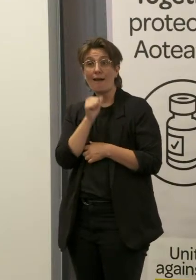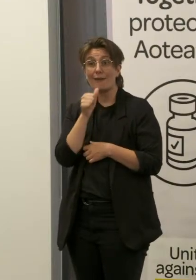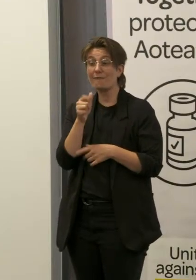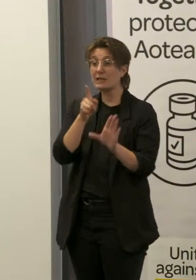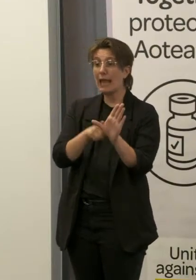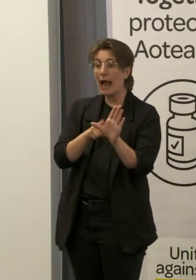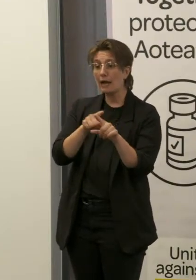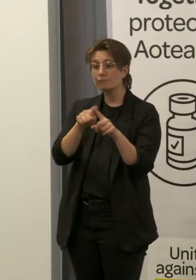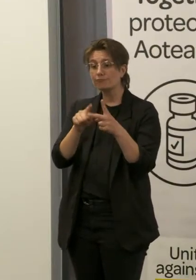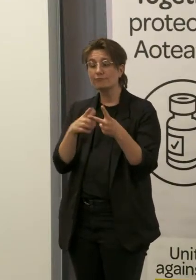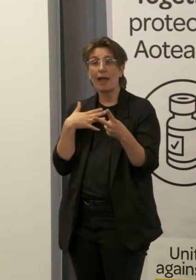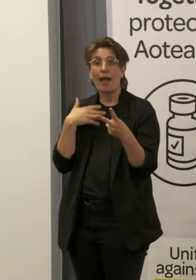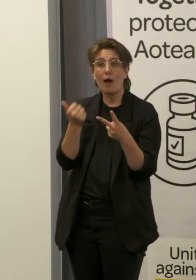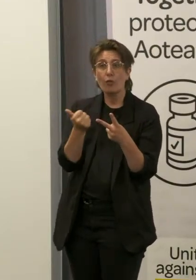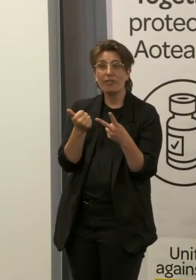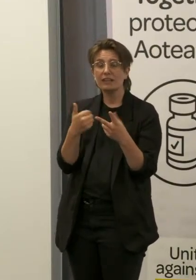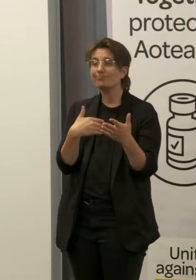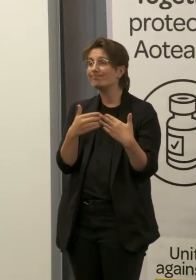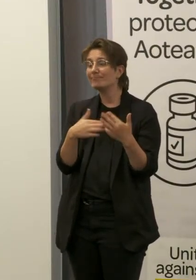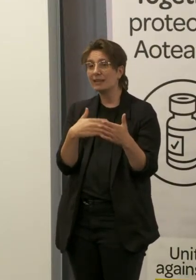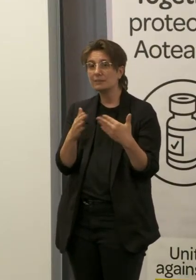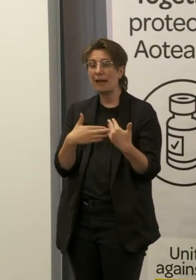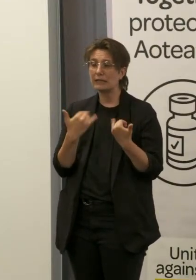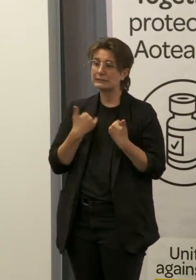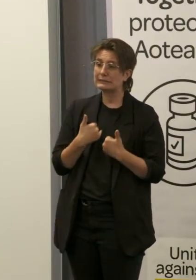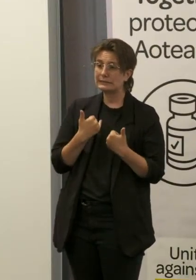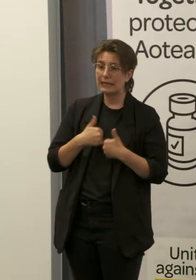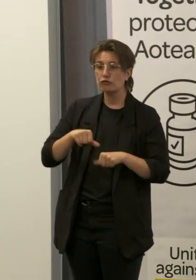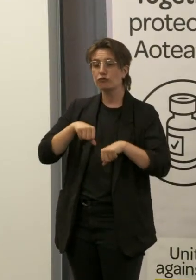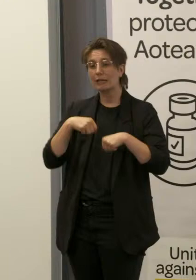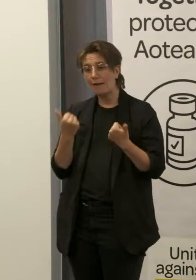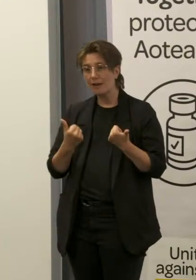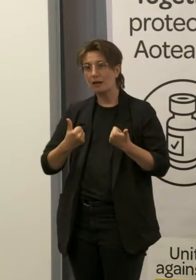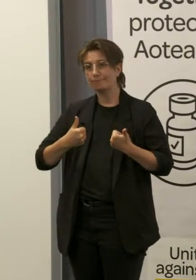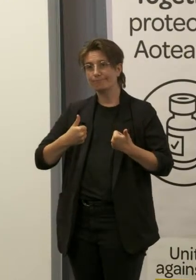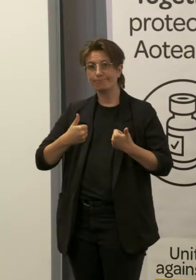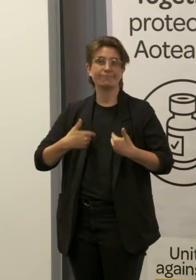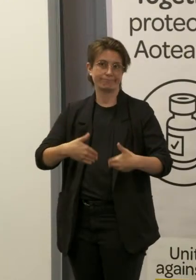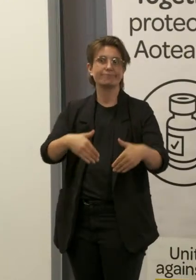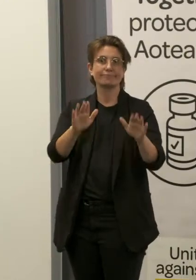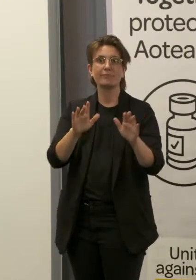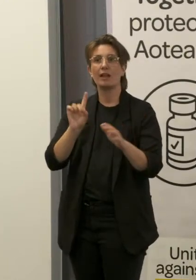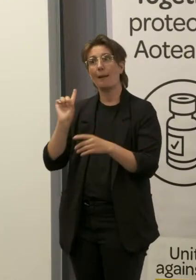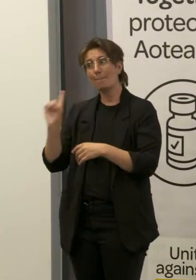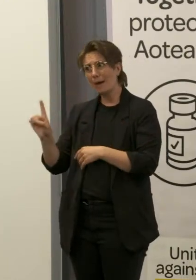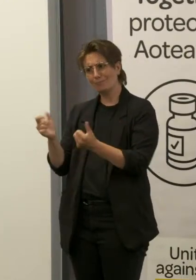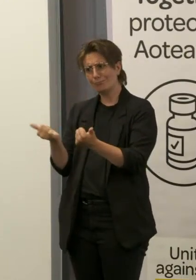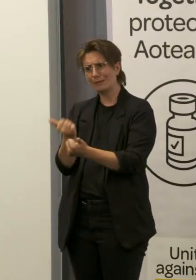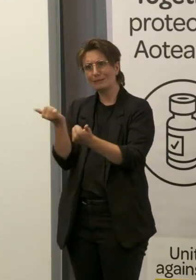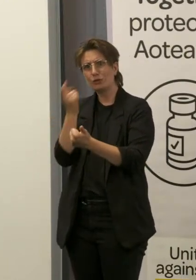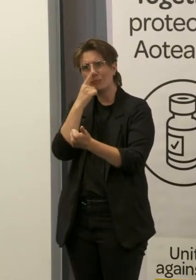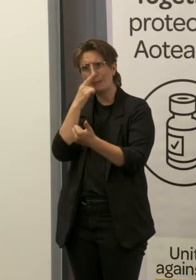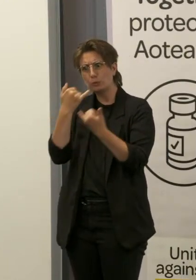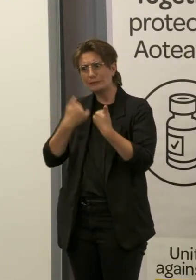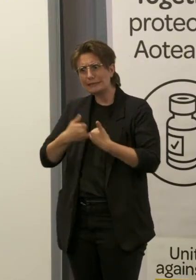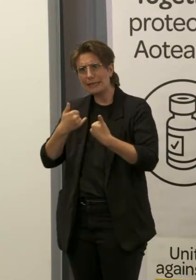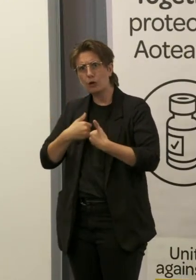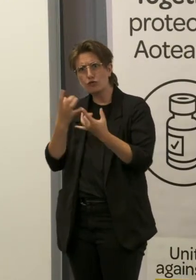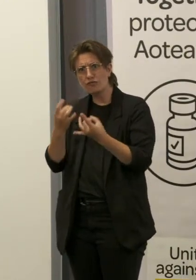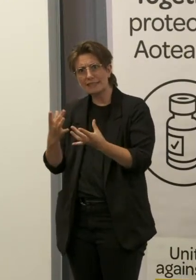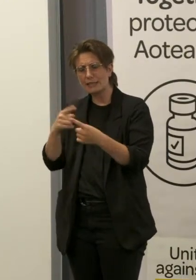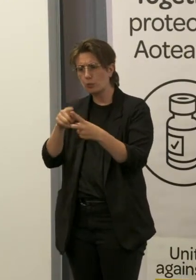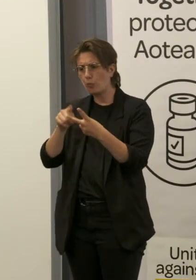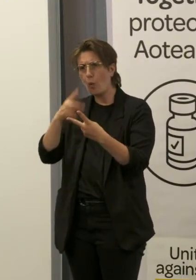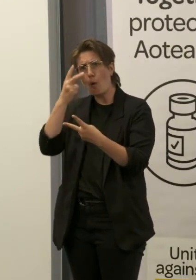pre-existing conditions, who are immunocompromised or who are older. And those are the people that our measures, like use of masks